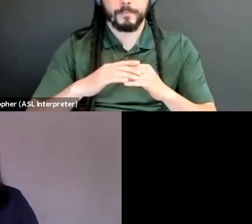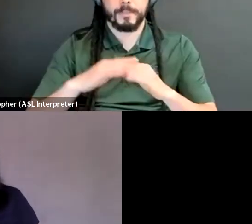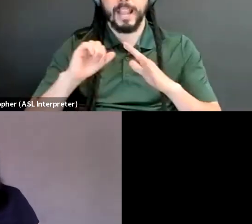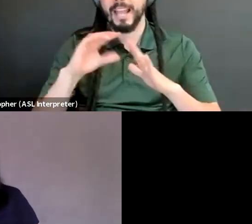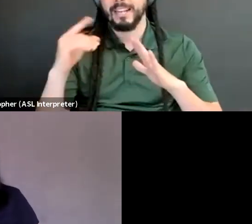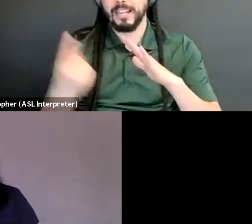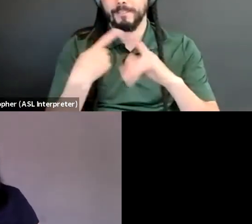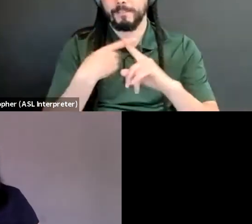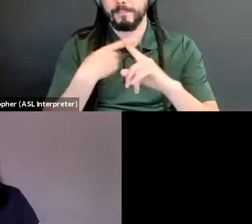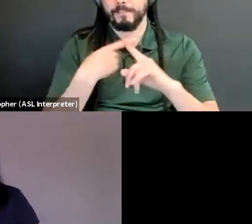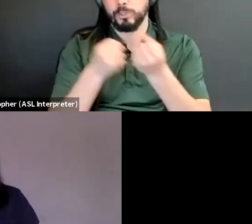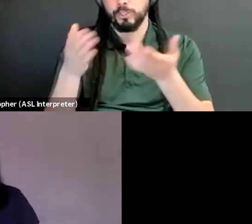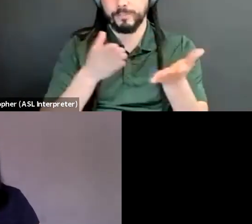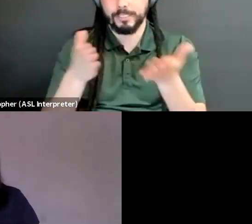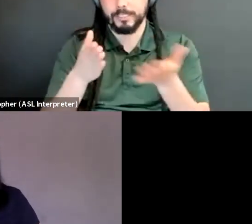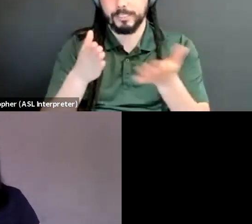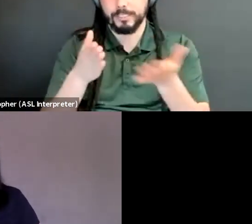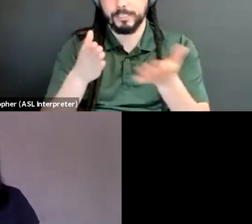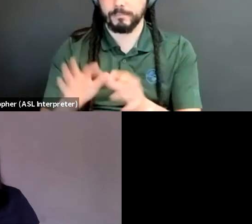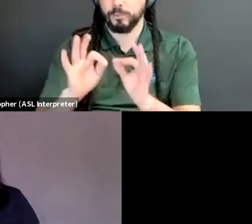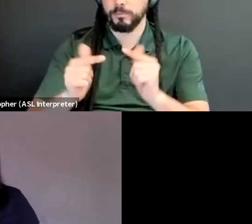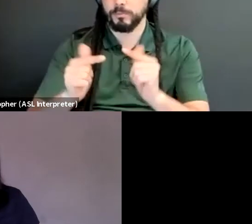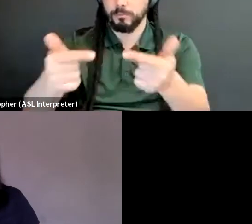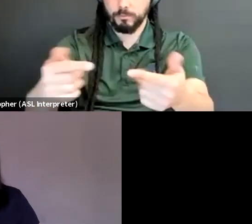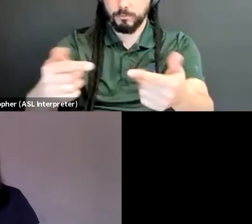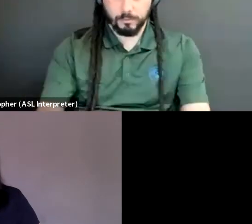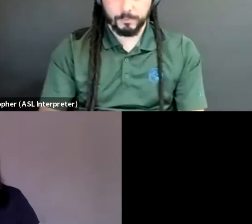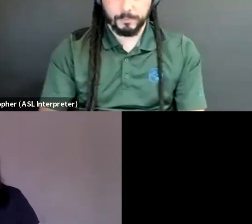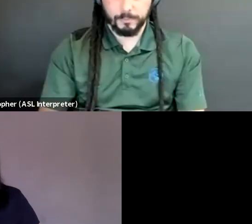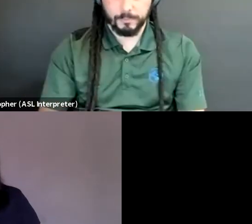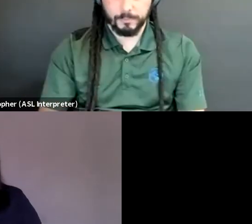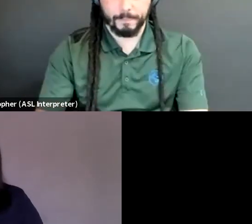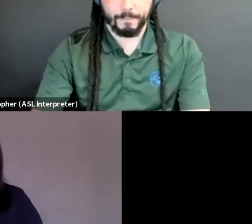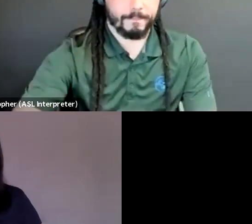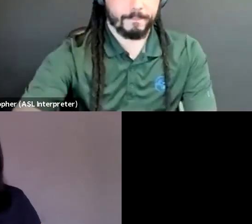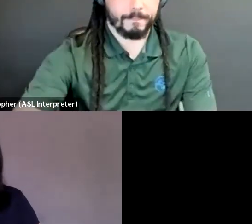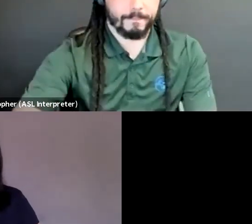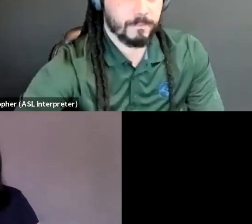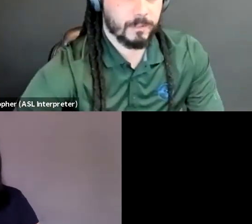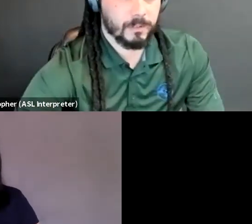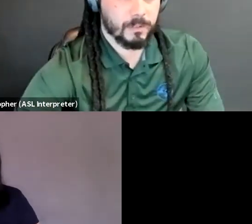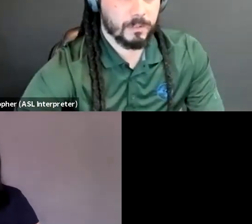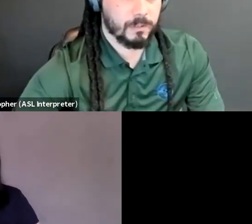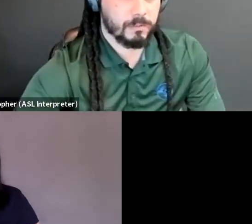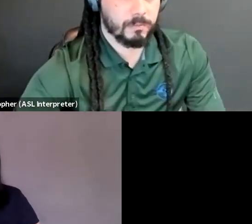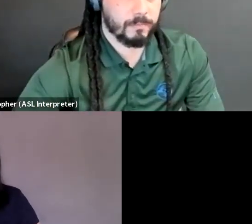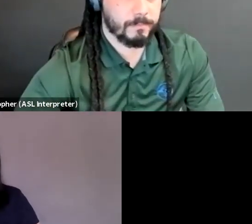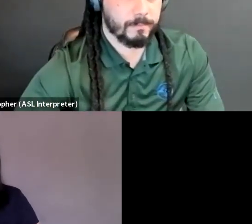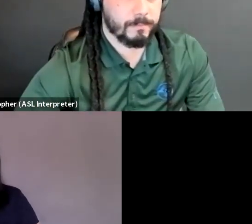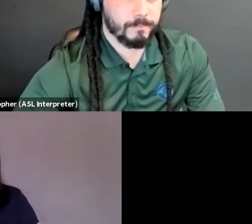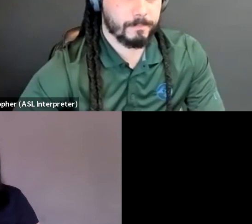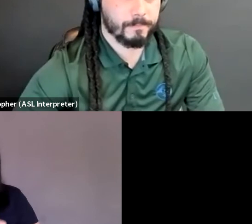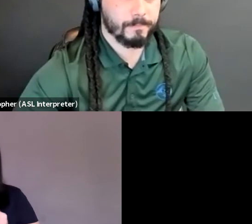sources, exploiting the victim's resources, regulating, sometimes micro-regulating their daily